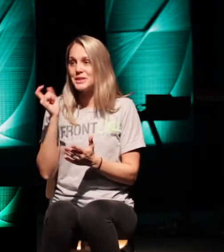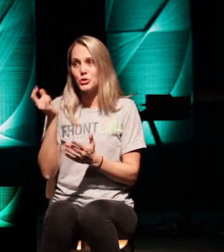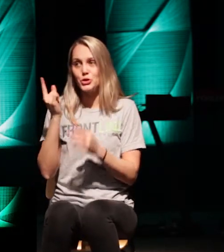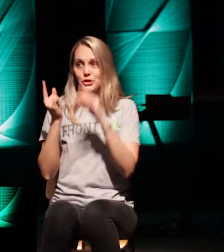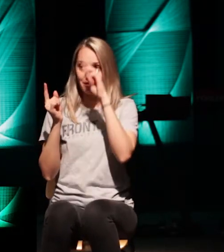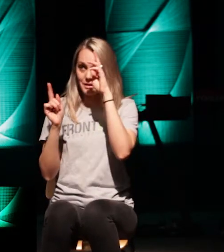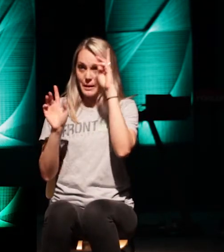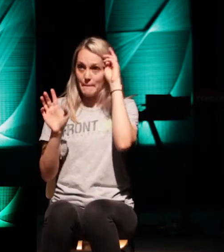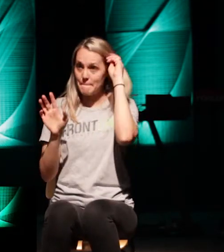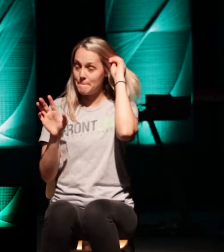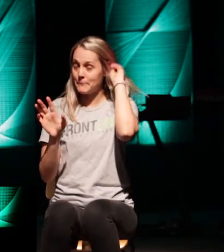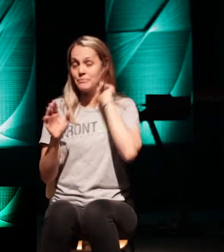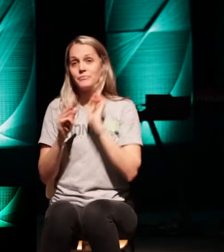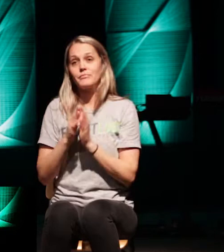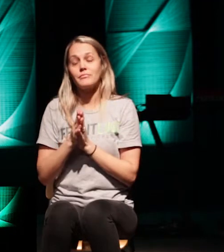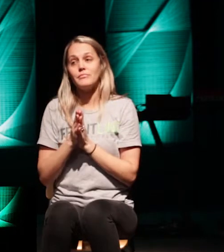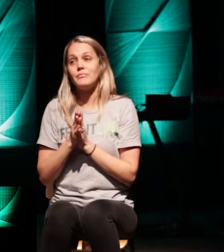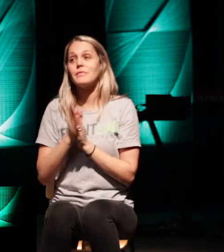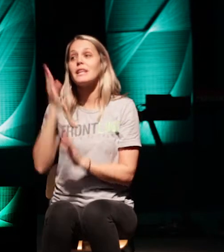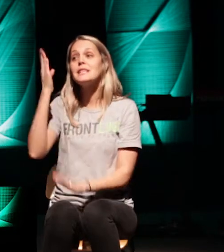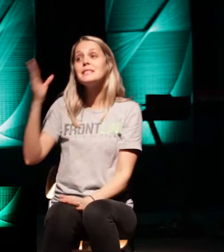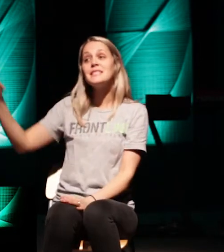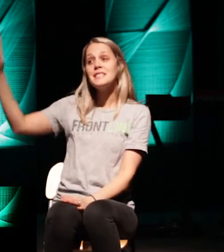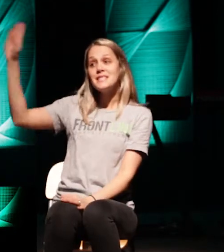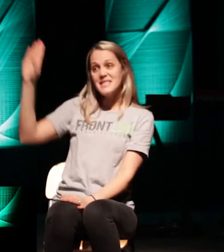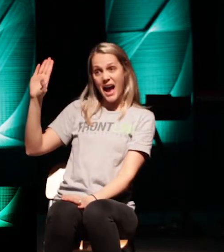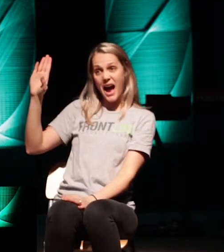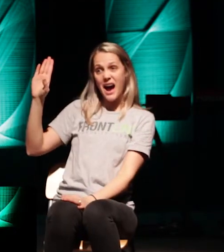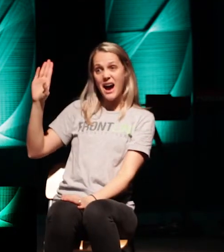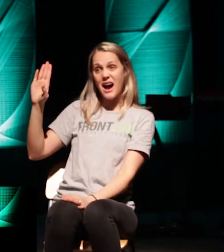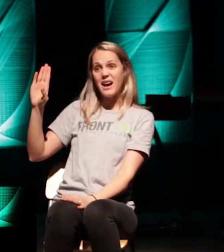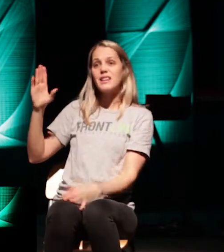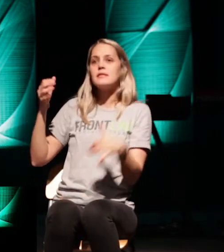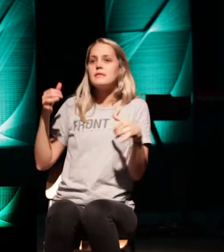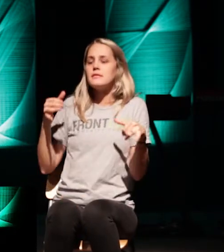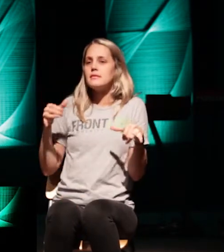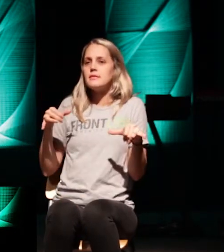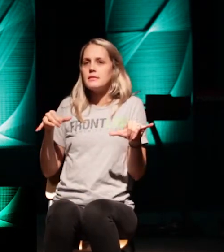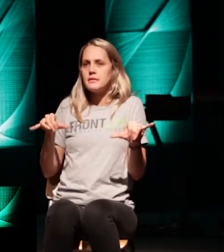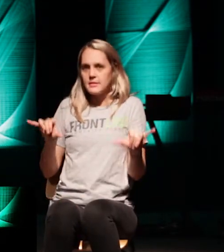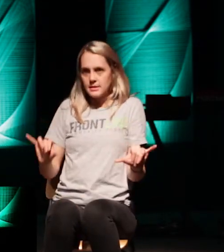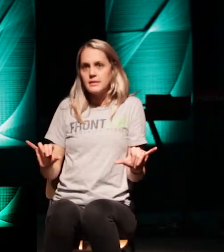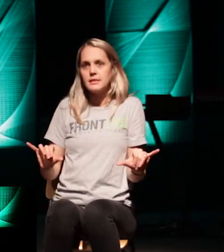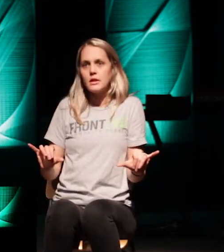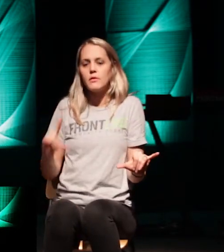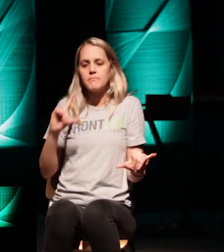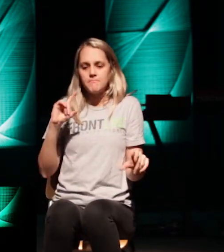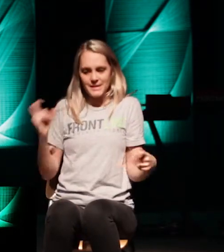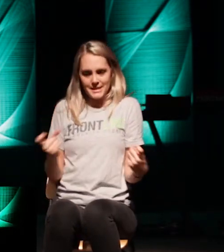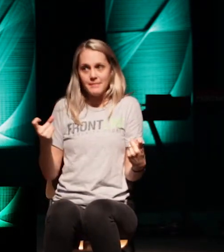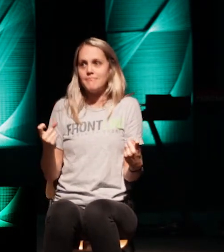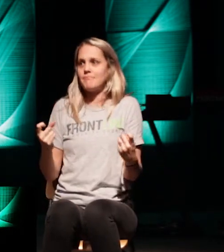thing you need to hear, it's this next statement. God still calls out sin for sin.